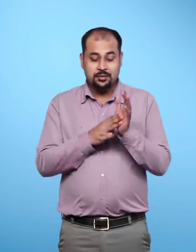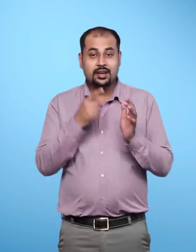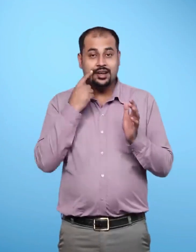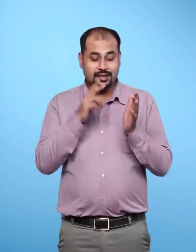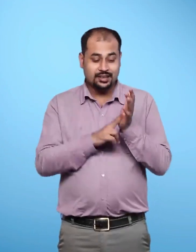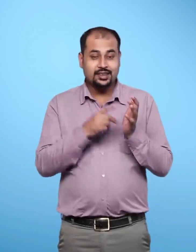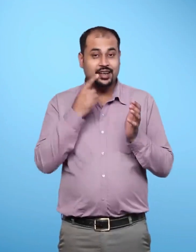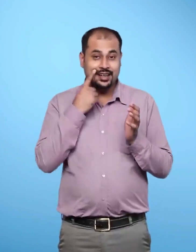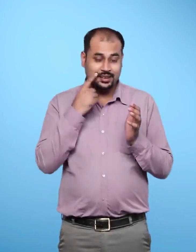Mini.